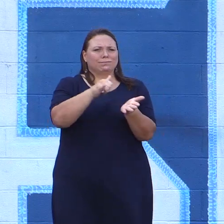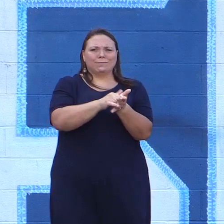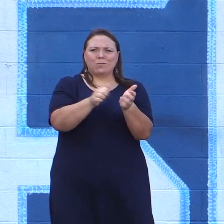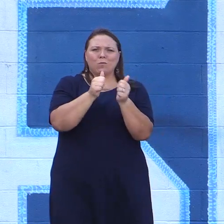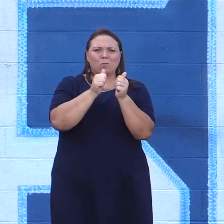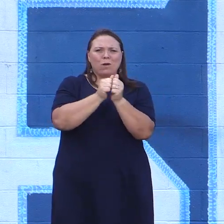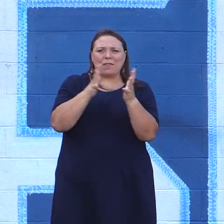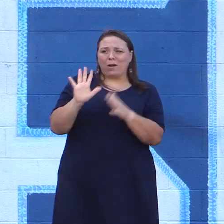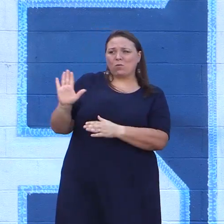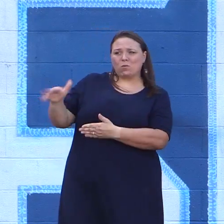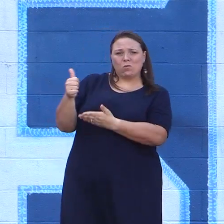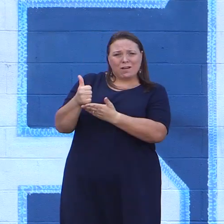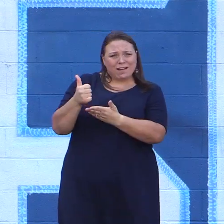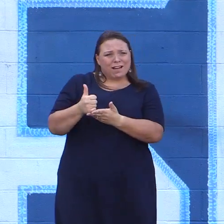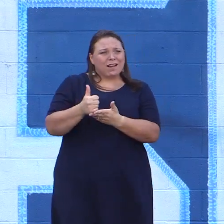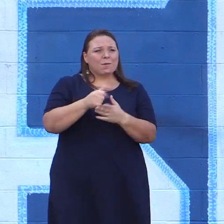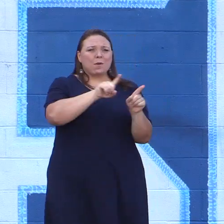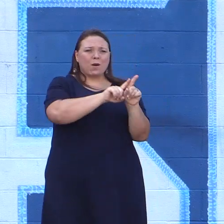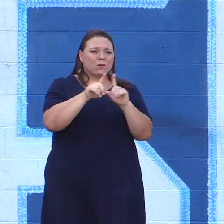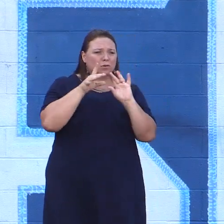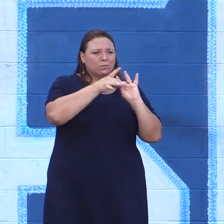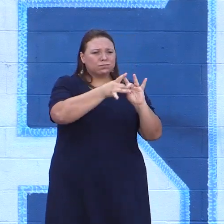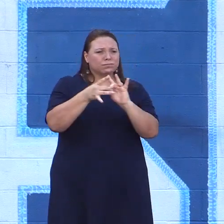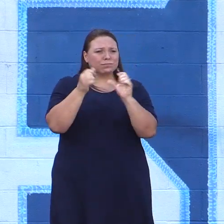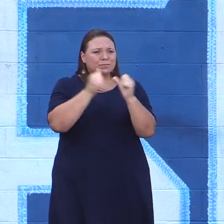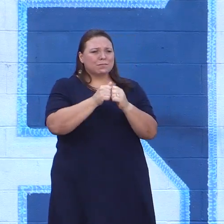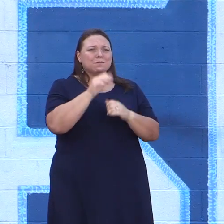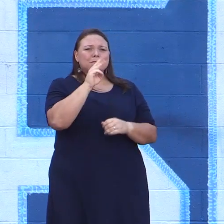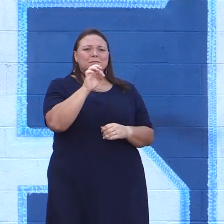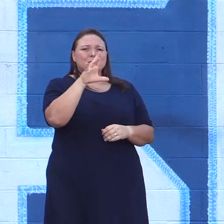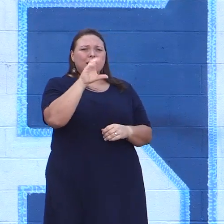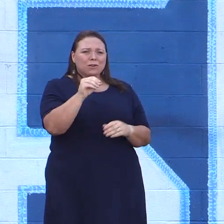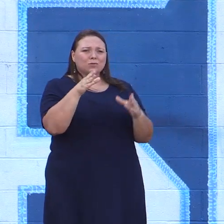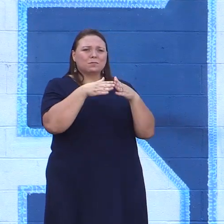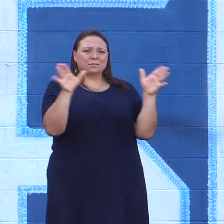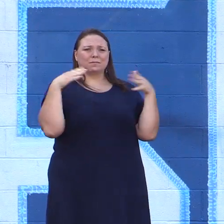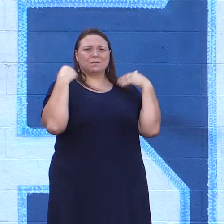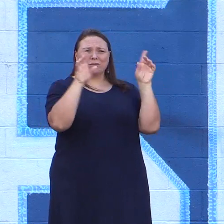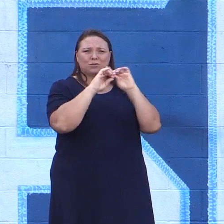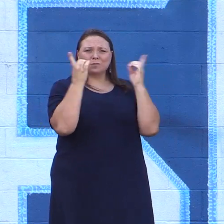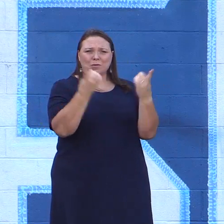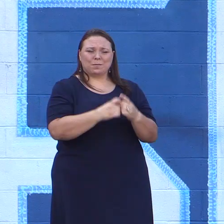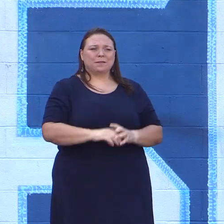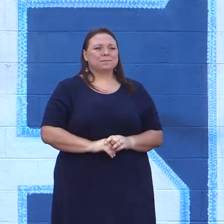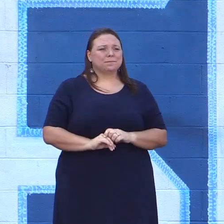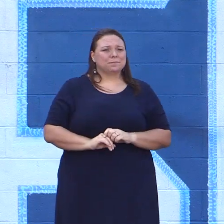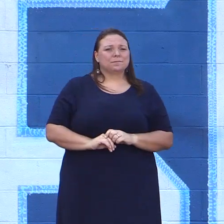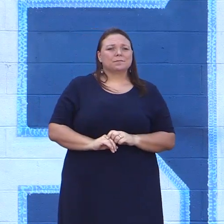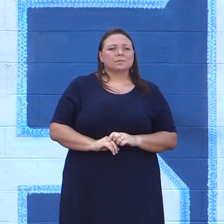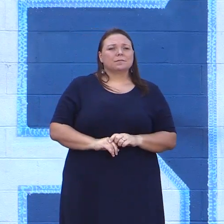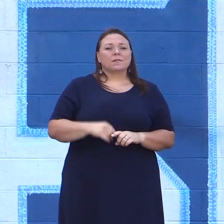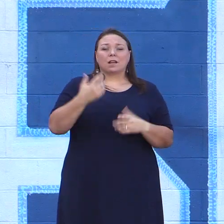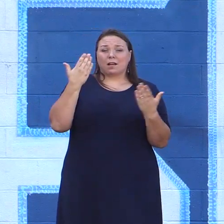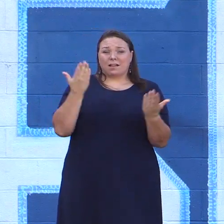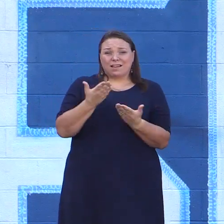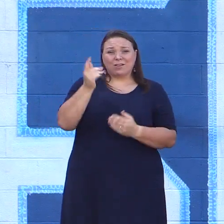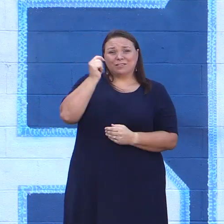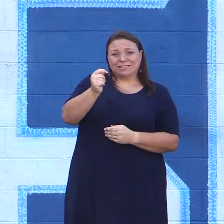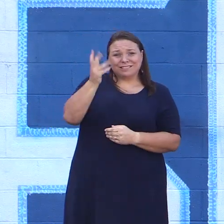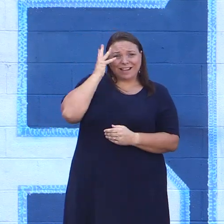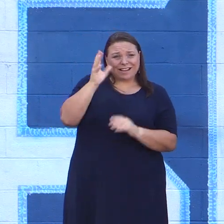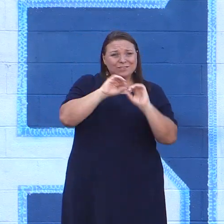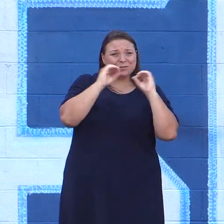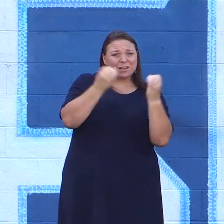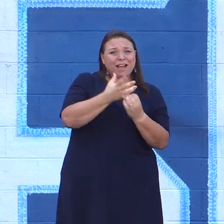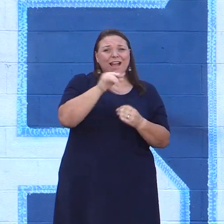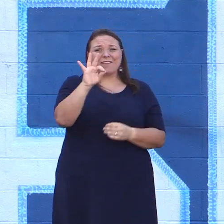help, as well as the seamless coordination with the Metro Nashville Public Health Department. On behalf of the Titans organization and